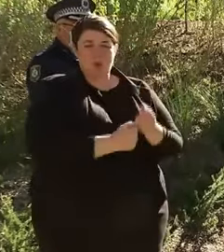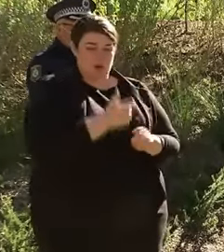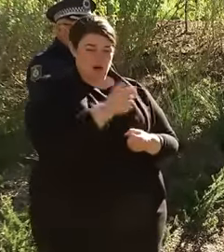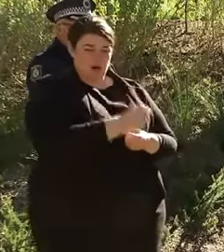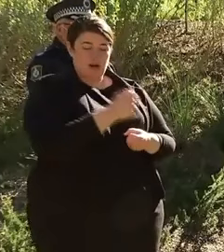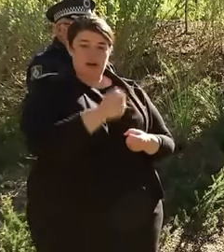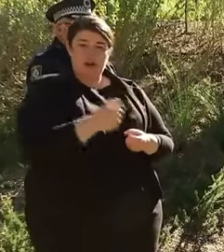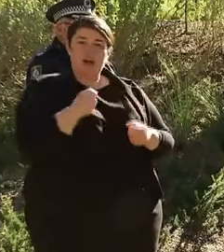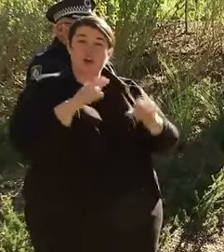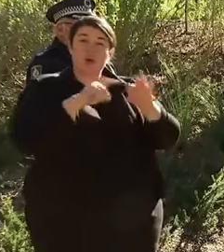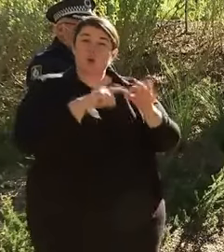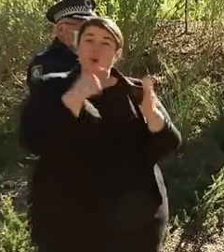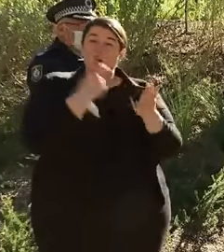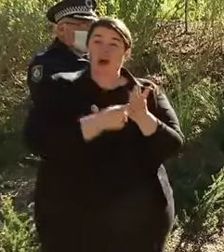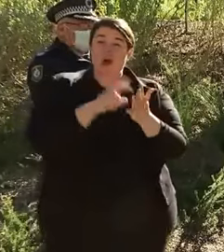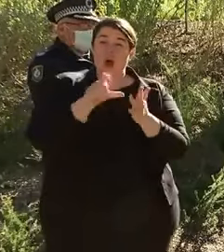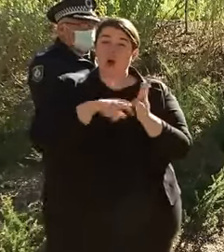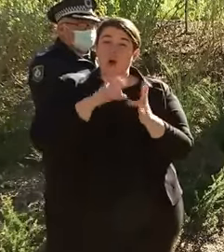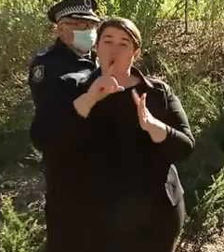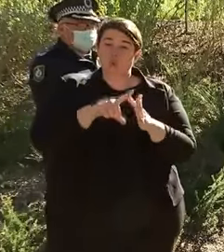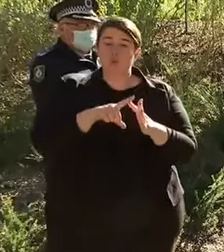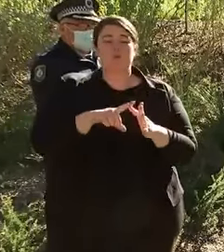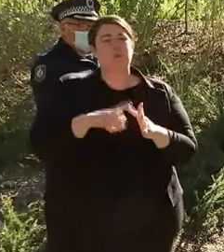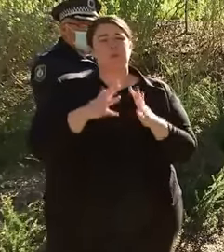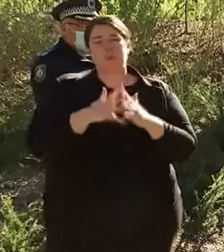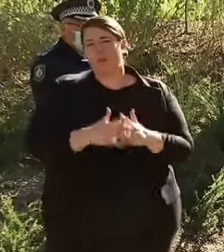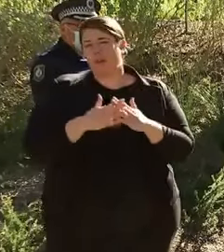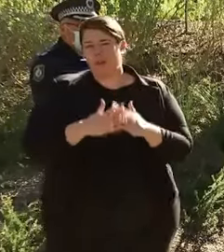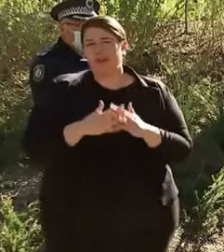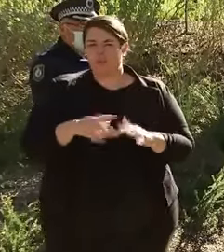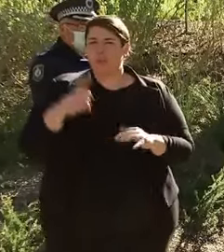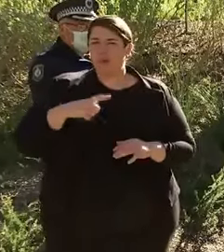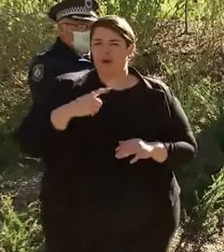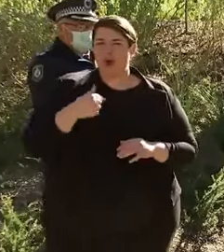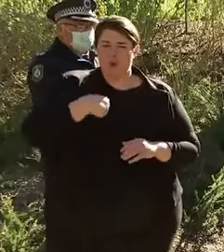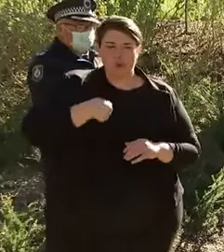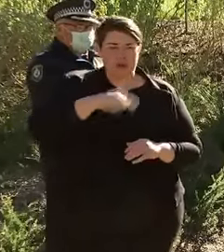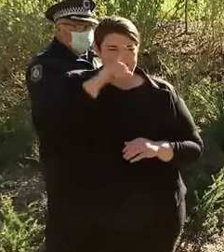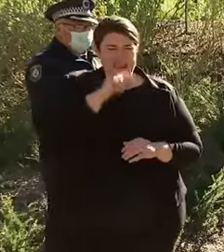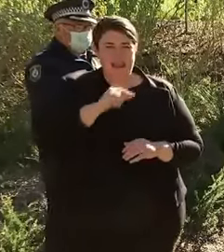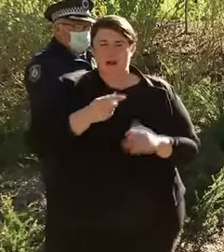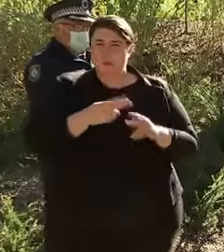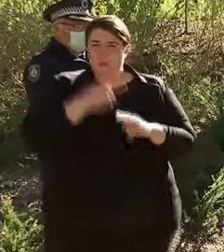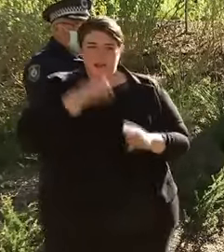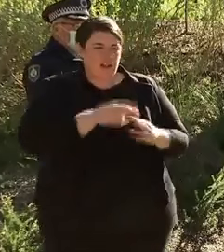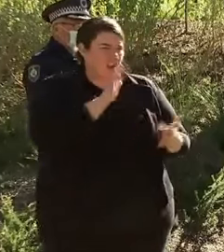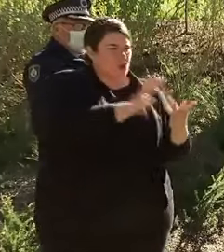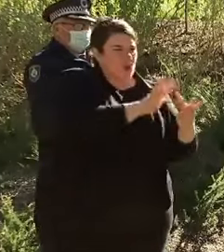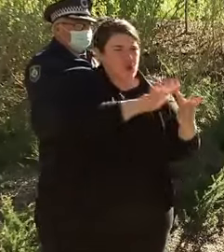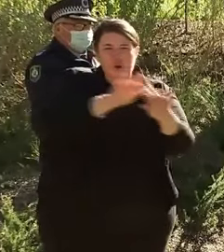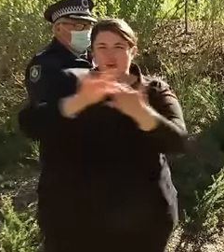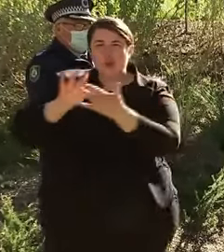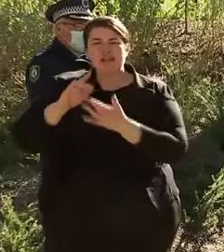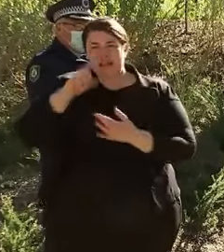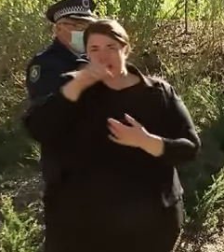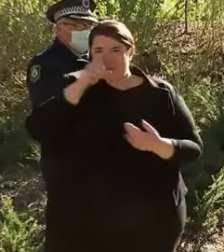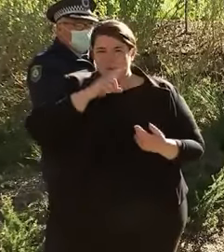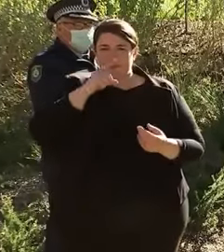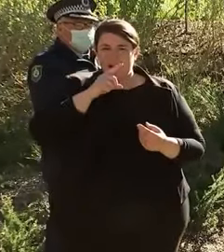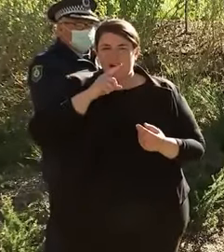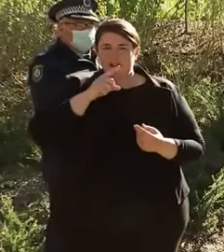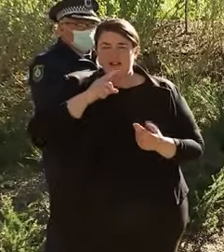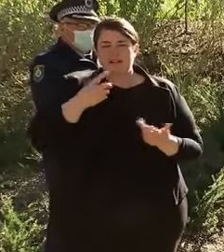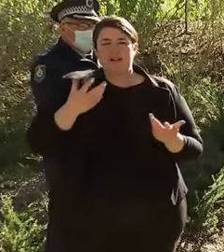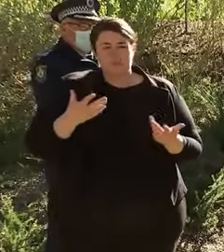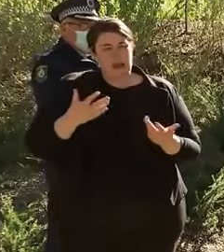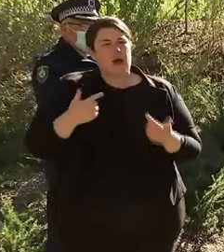codes are a great asset because we can really quite rapidly contact people. It may take a little time for us to then go back,